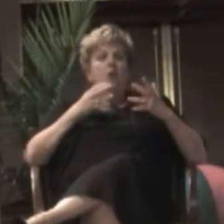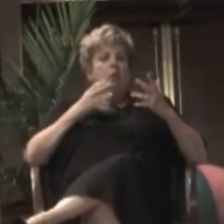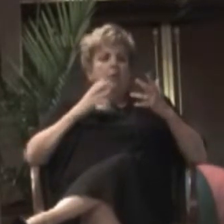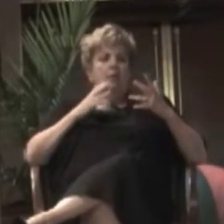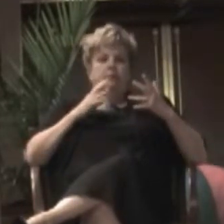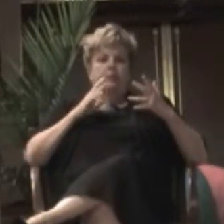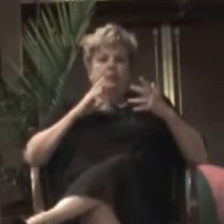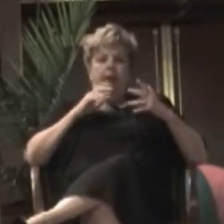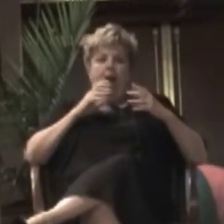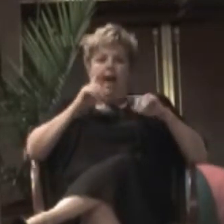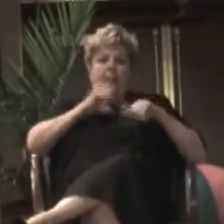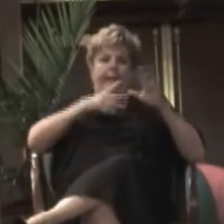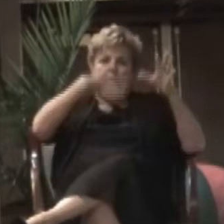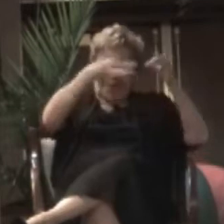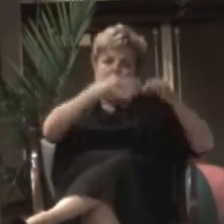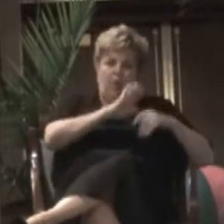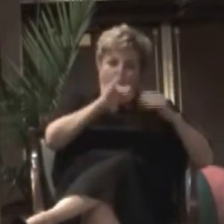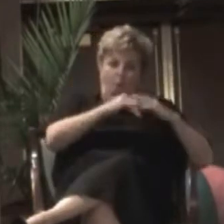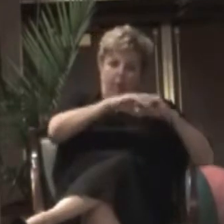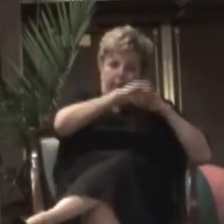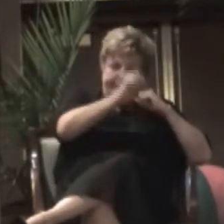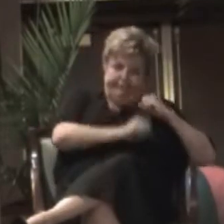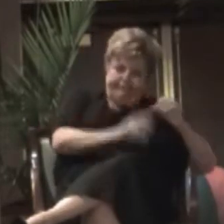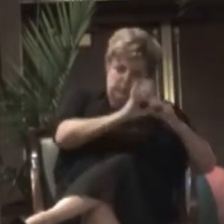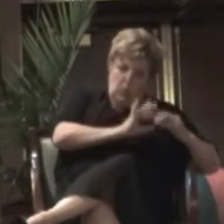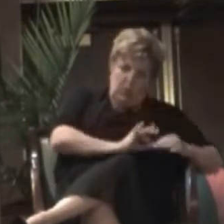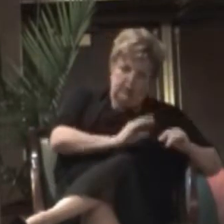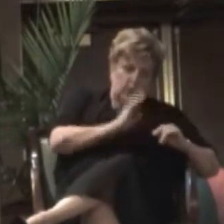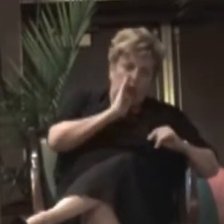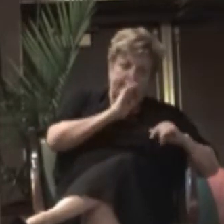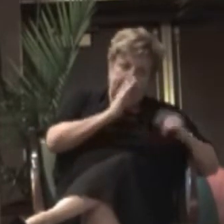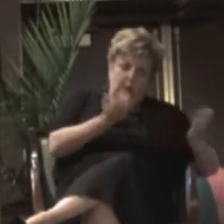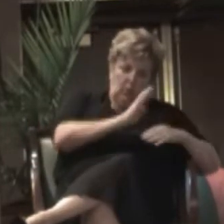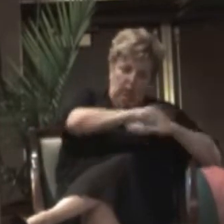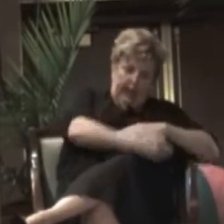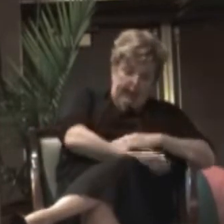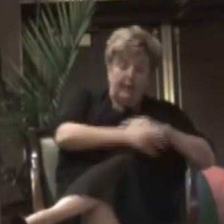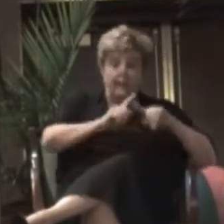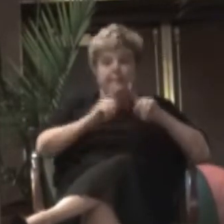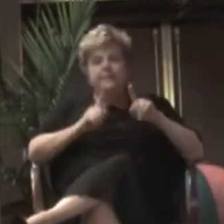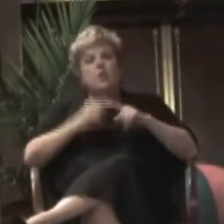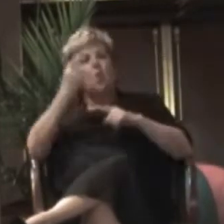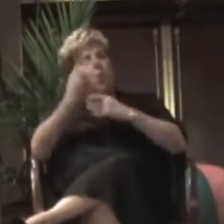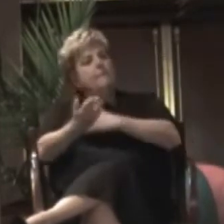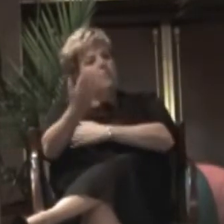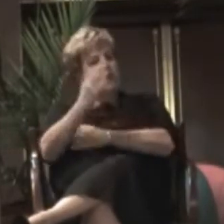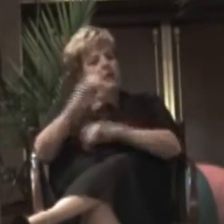just going to forego it. And so one morning I came to it in jail,